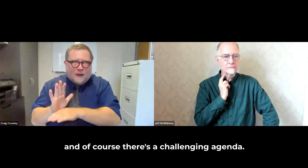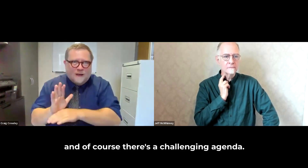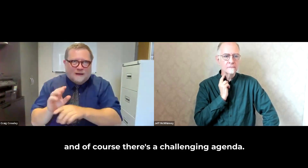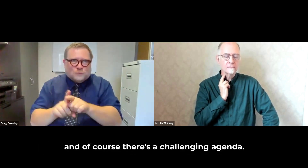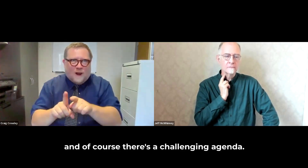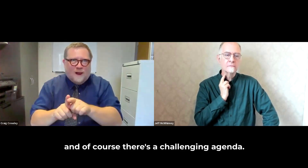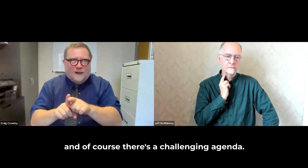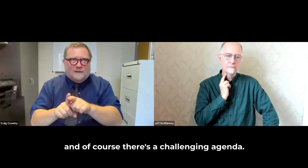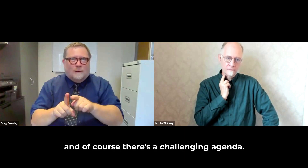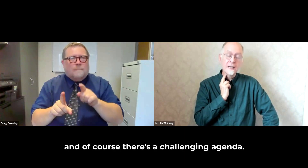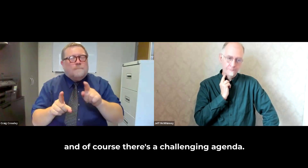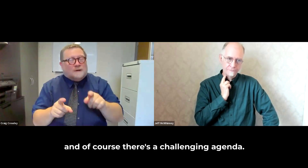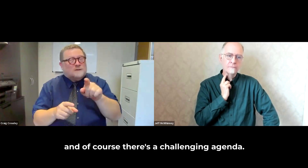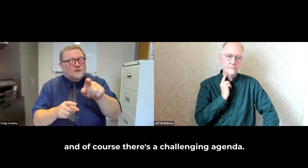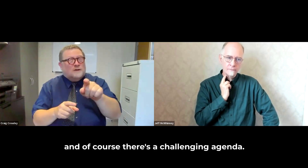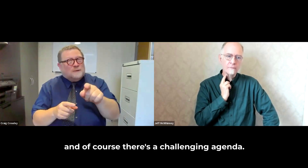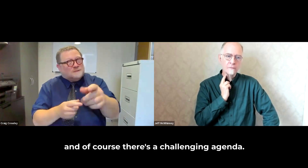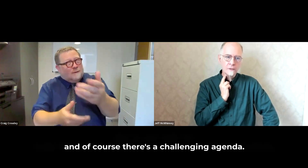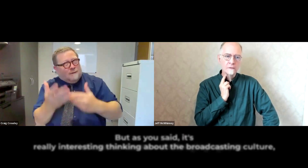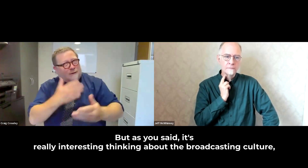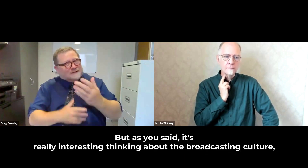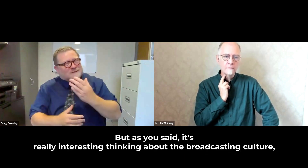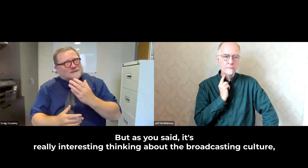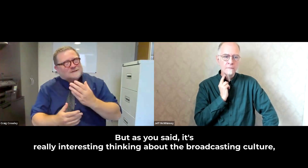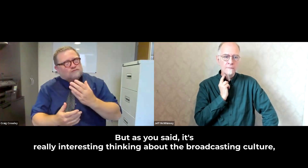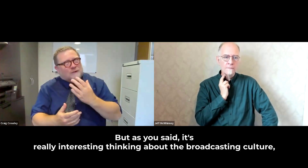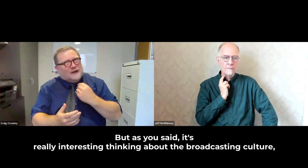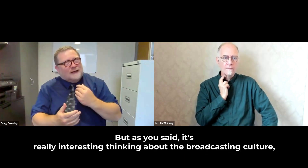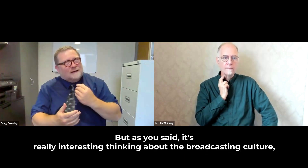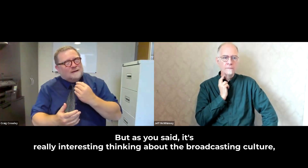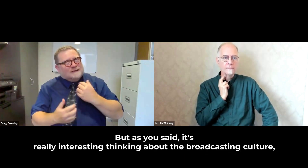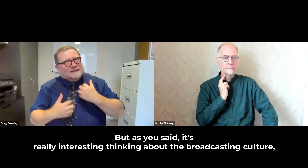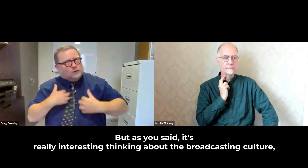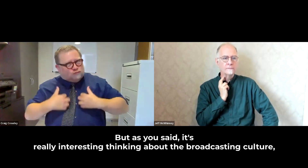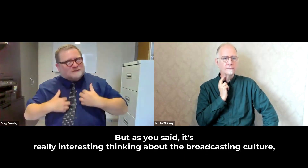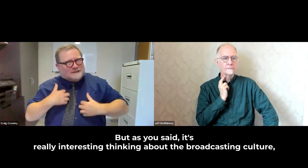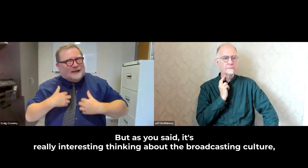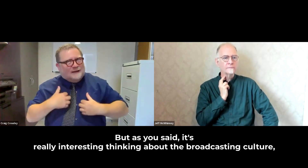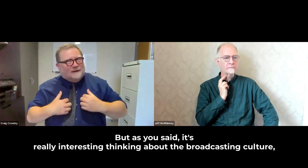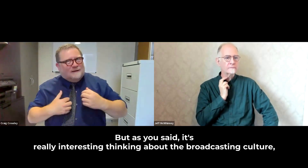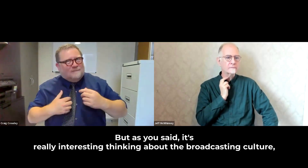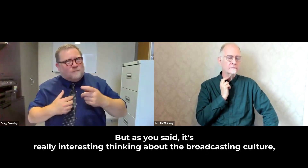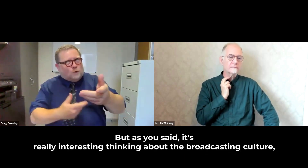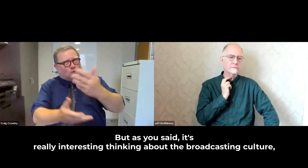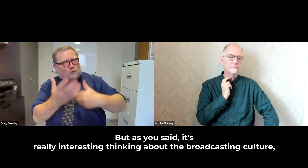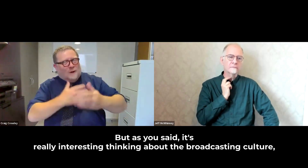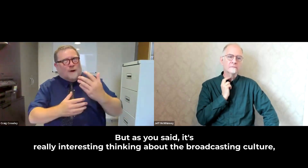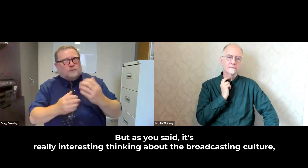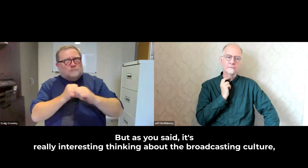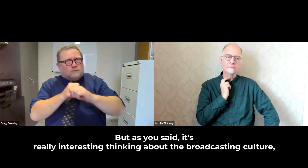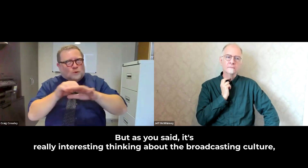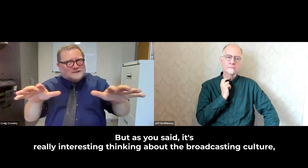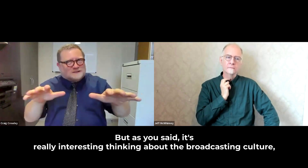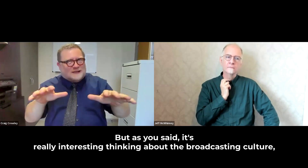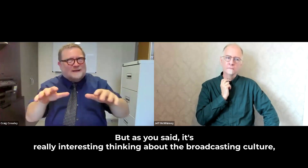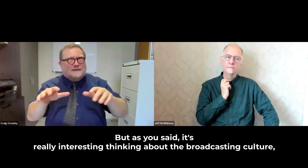of course, there's a challenging agenda. But what you've said is it's really